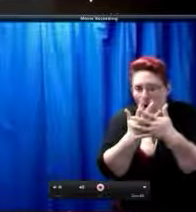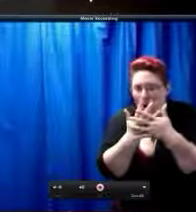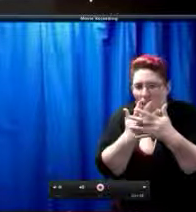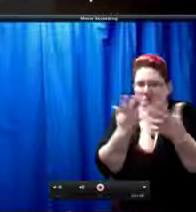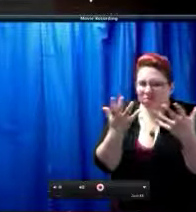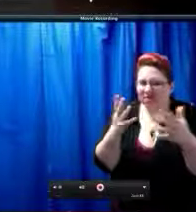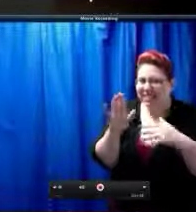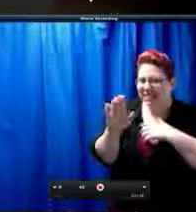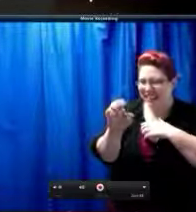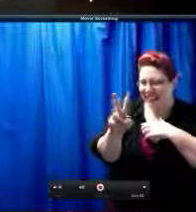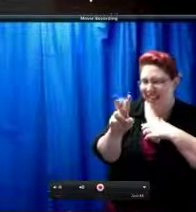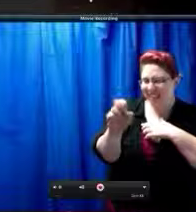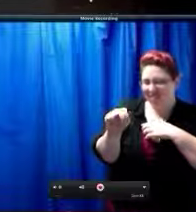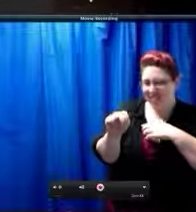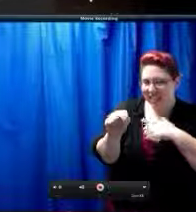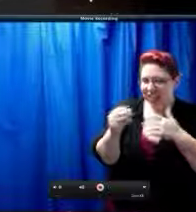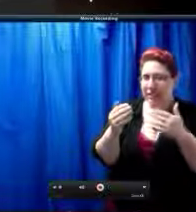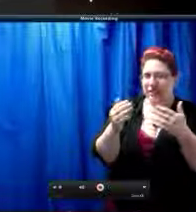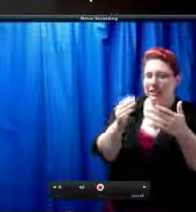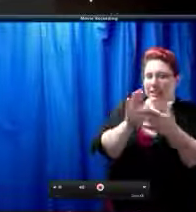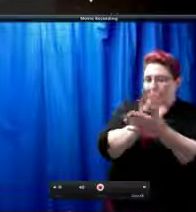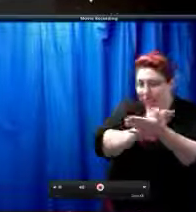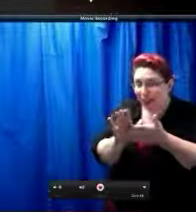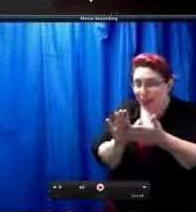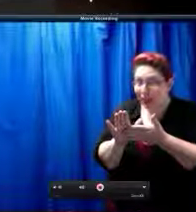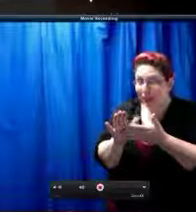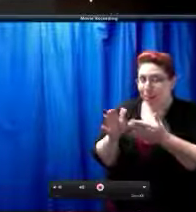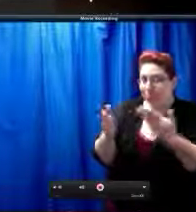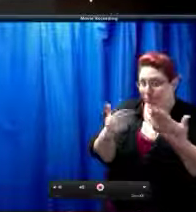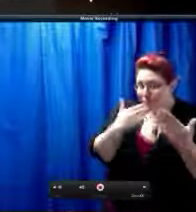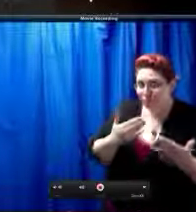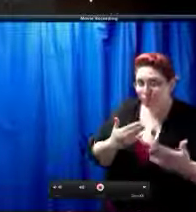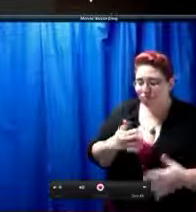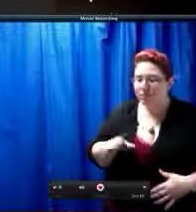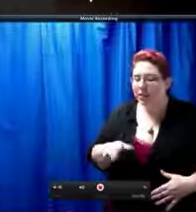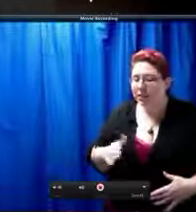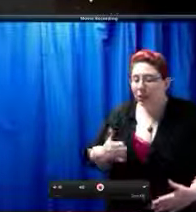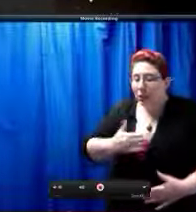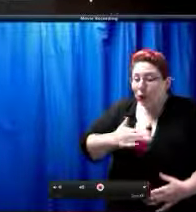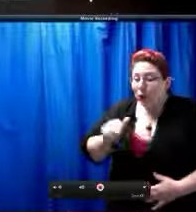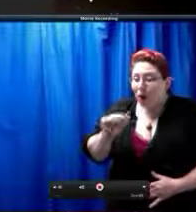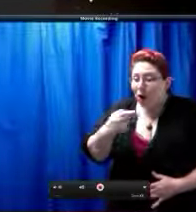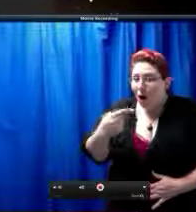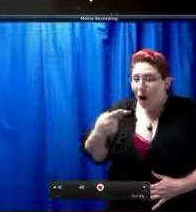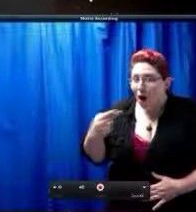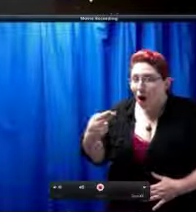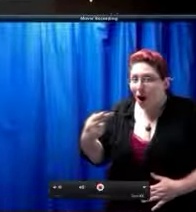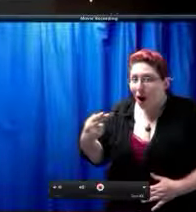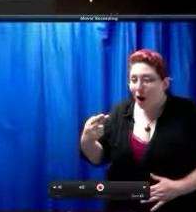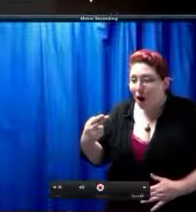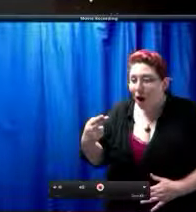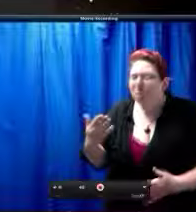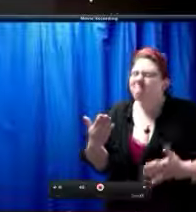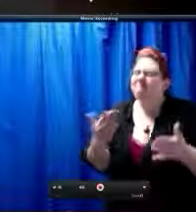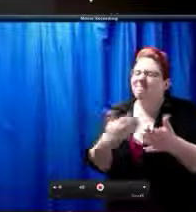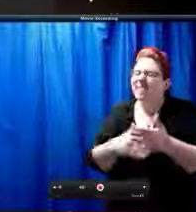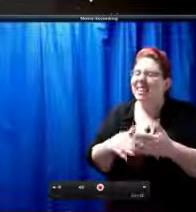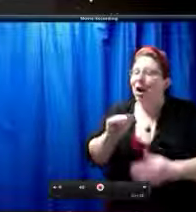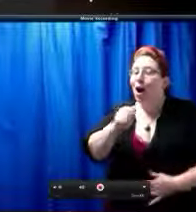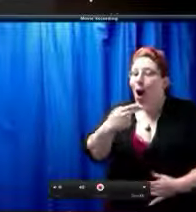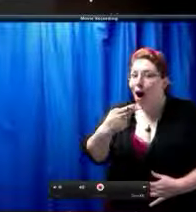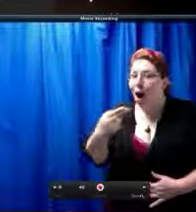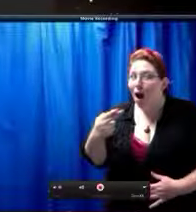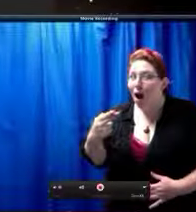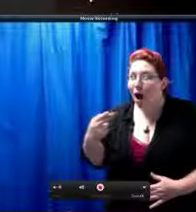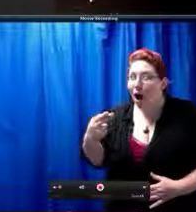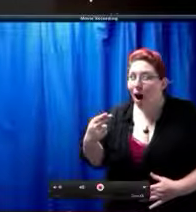Cool, there. And you're pretty clean. Everything's good. Take a deep breath for me. Say ah. One more time. Say ah. You see how